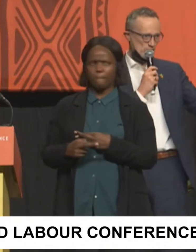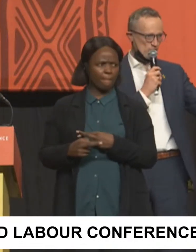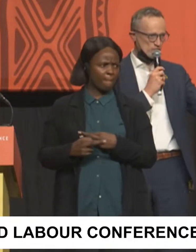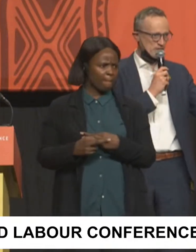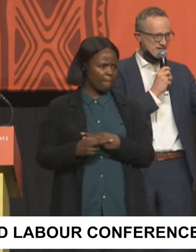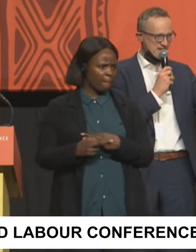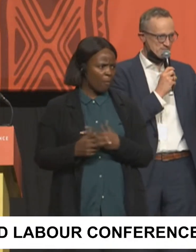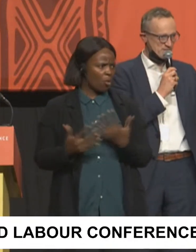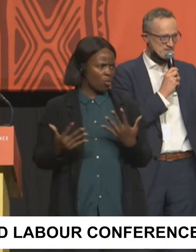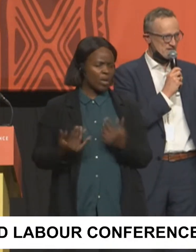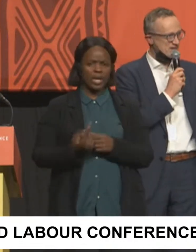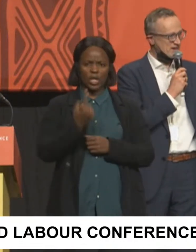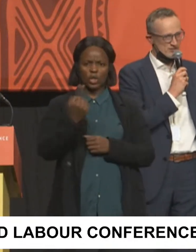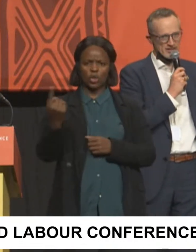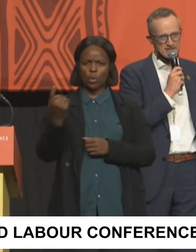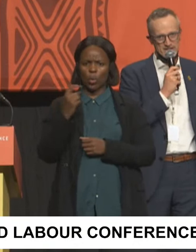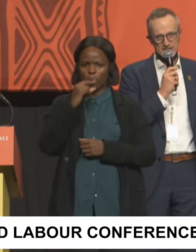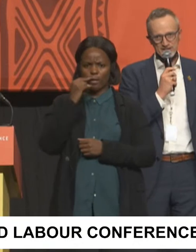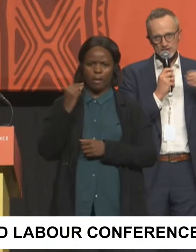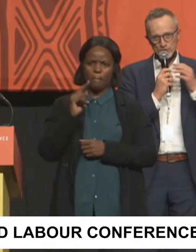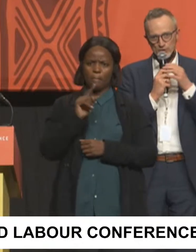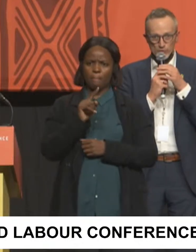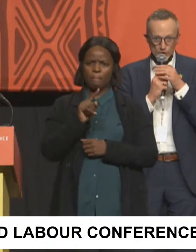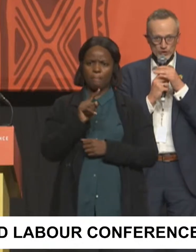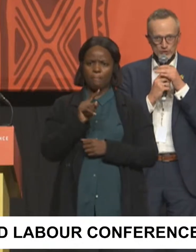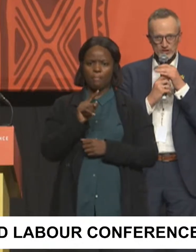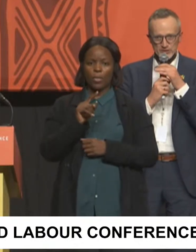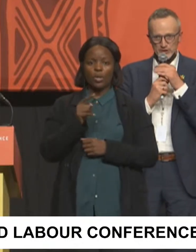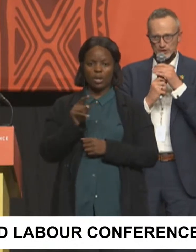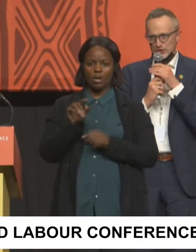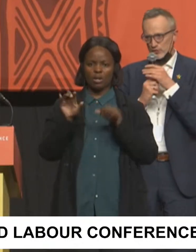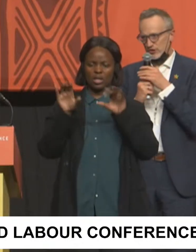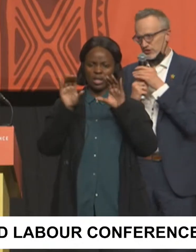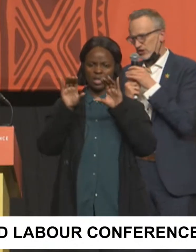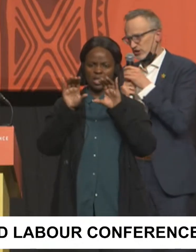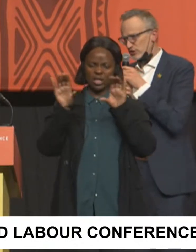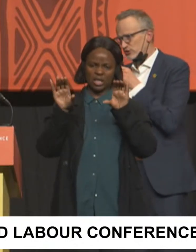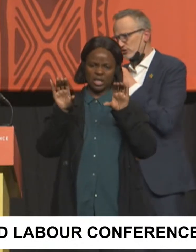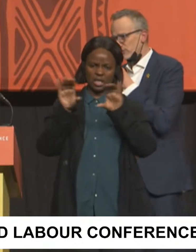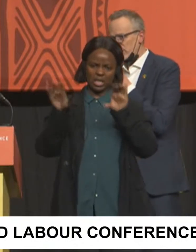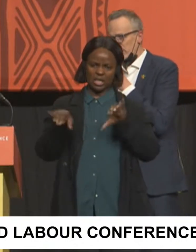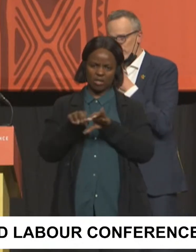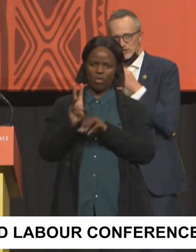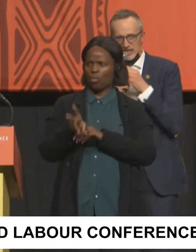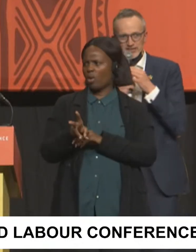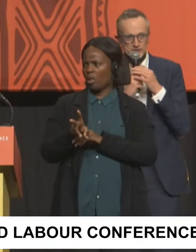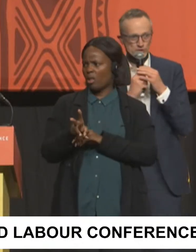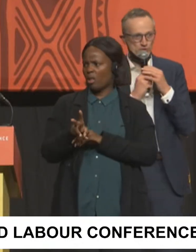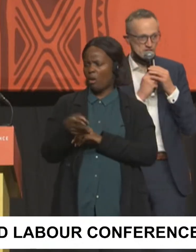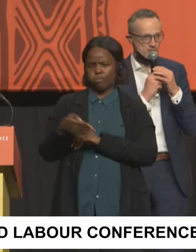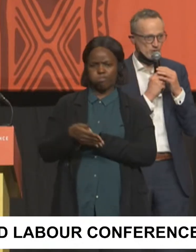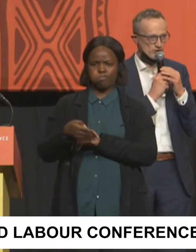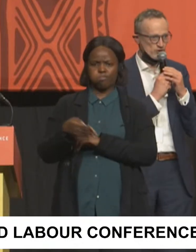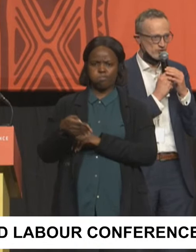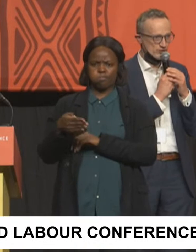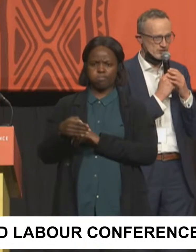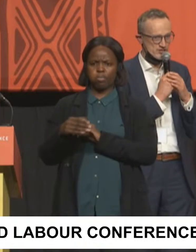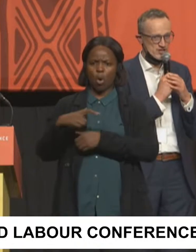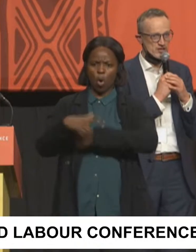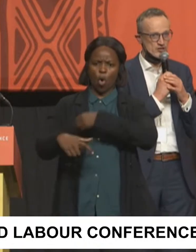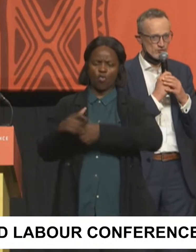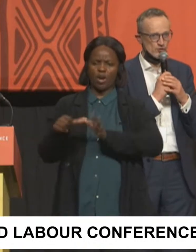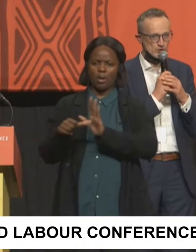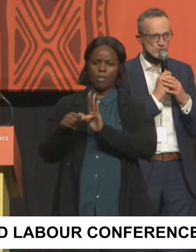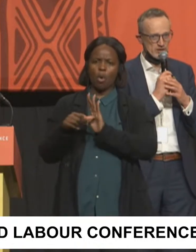one we will call you by name and then reward you a little bit also with a certificate of attendance to this important